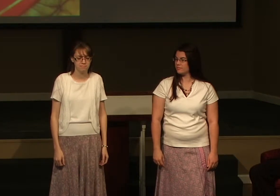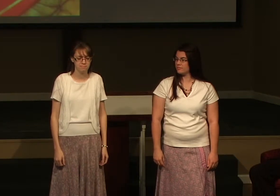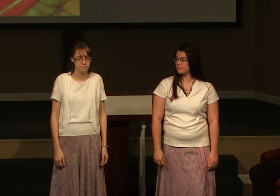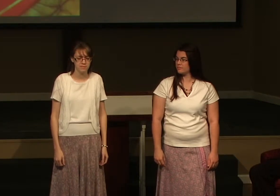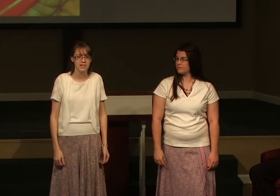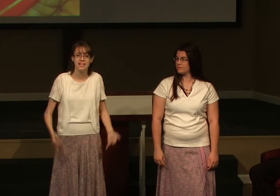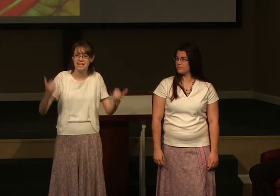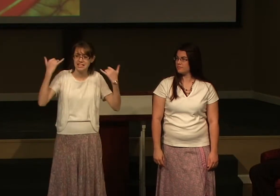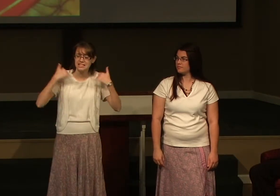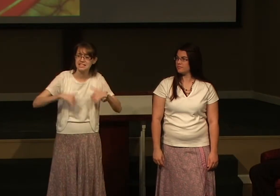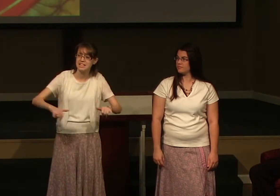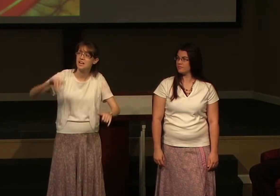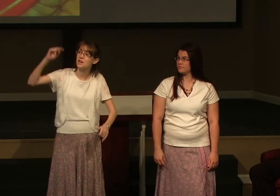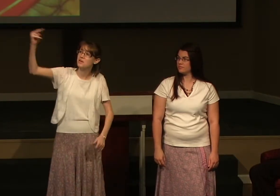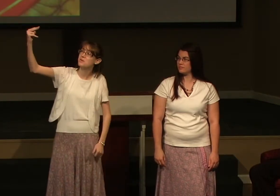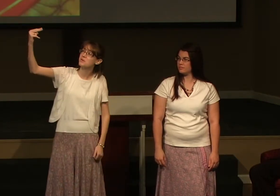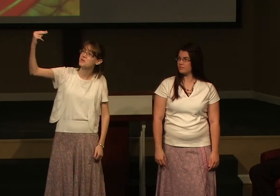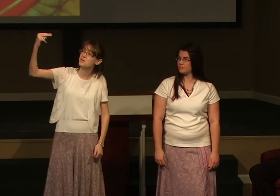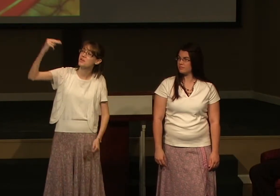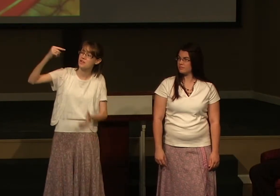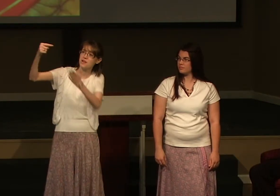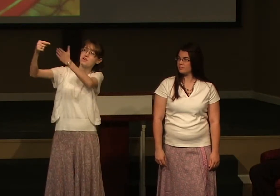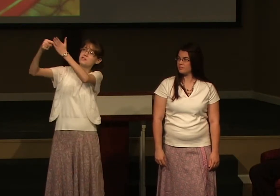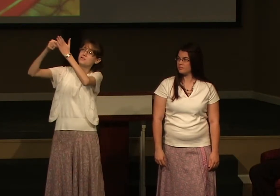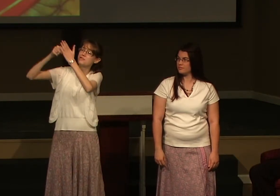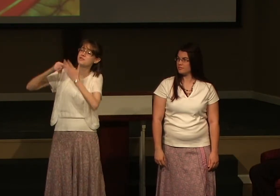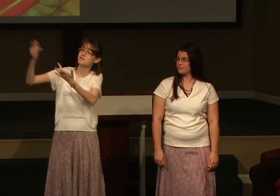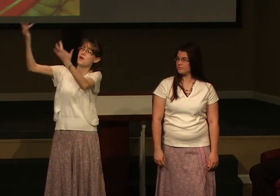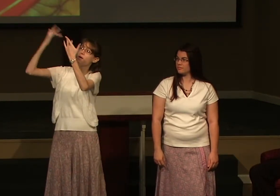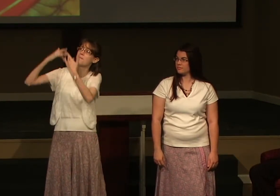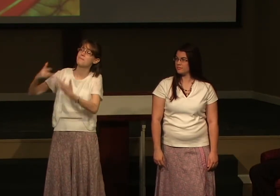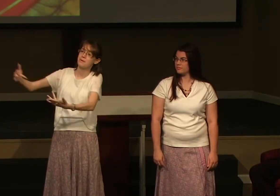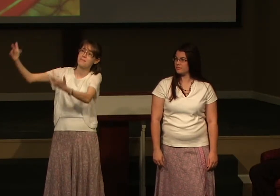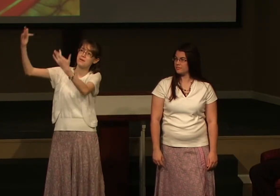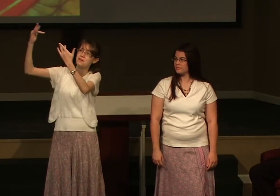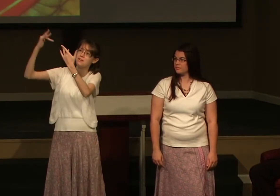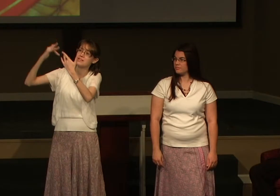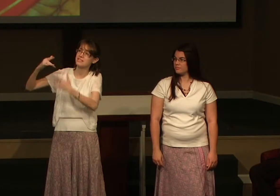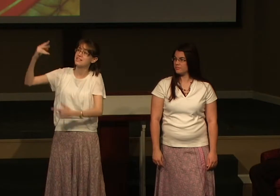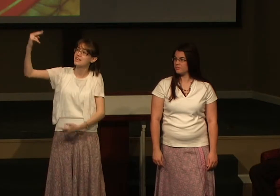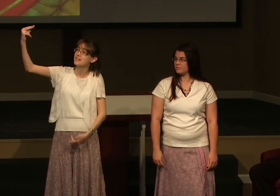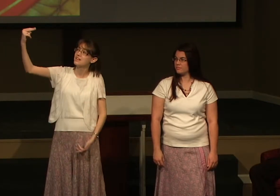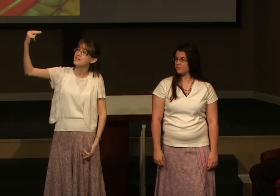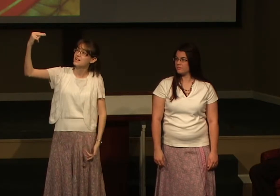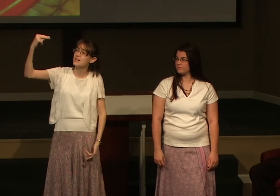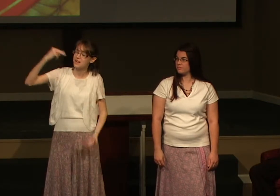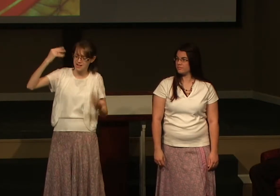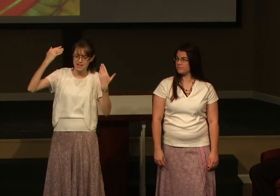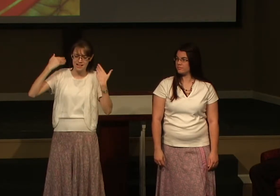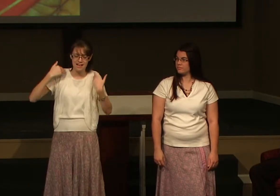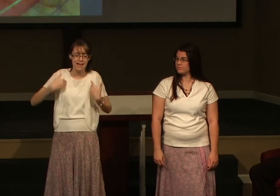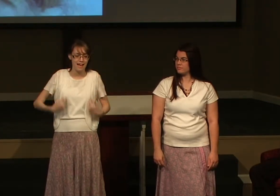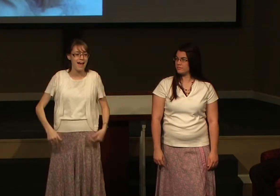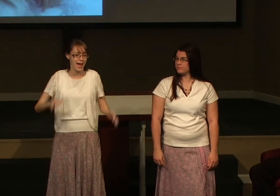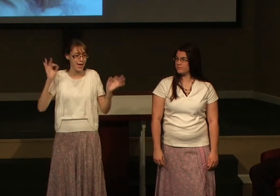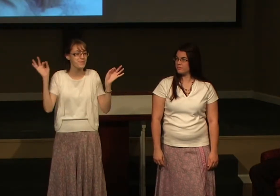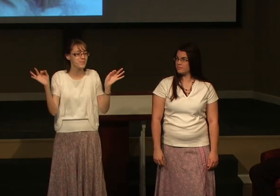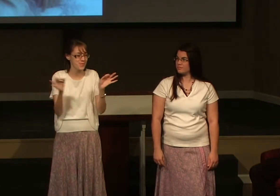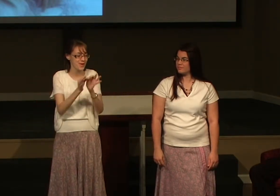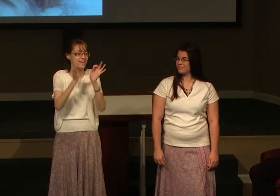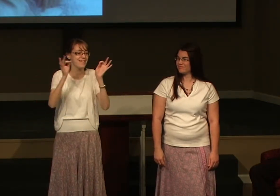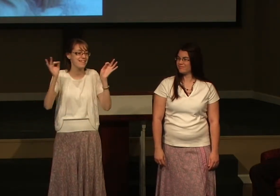Yet you repeat with mercy, that in your eyes we are worthy,